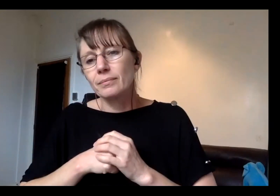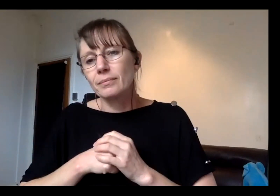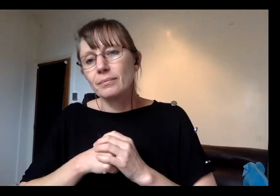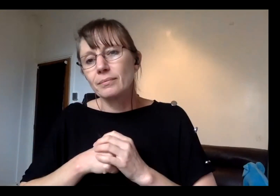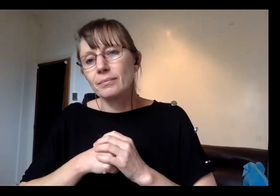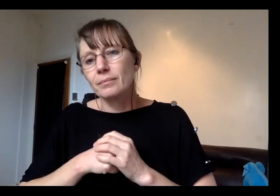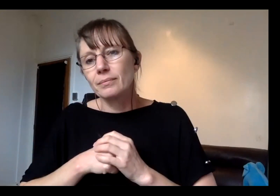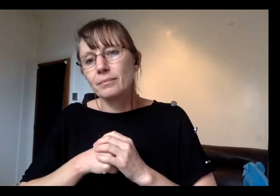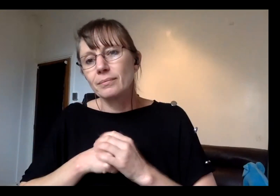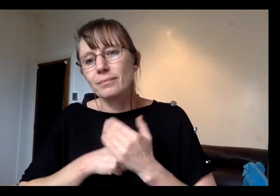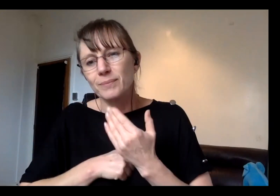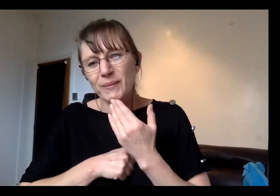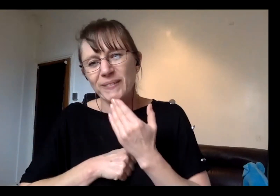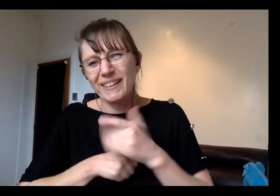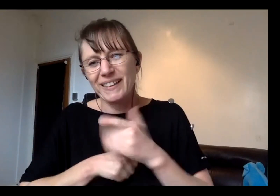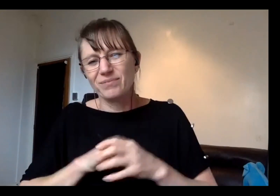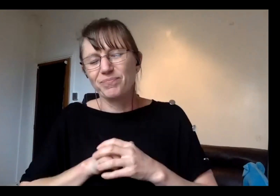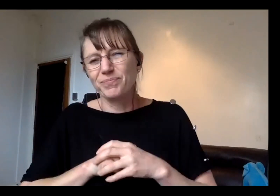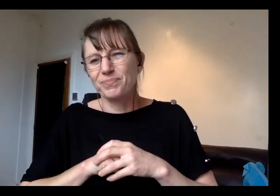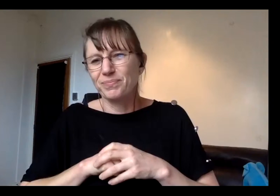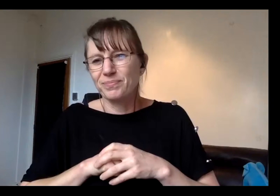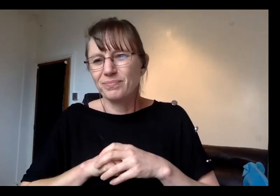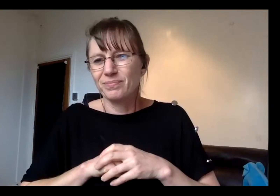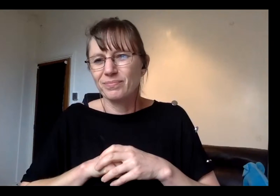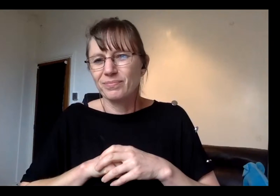thanks, David.